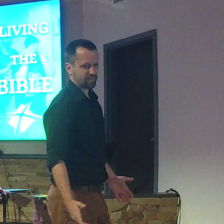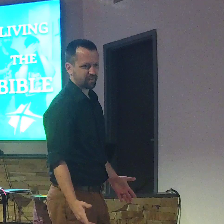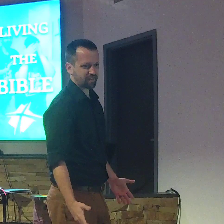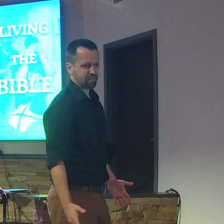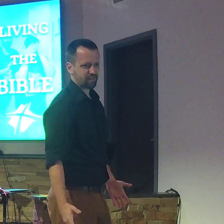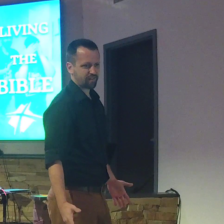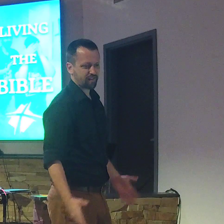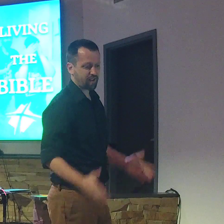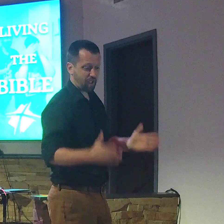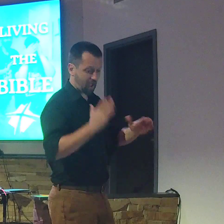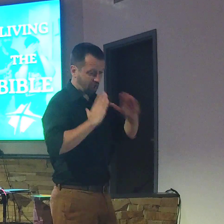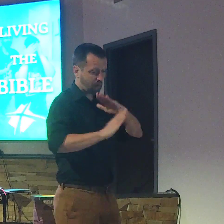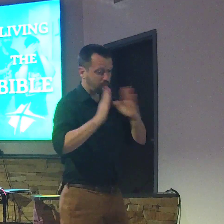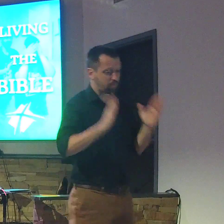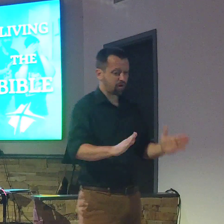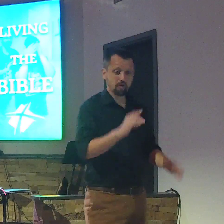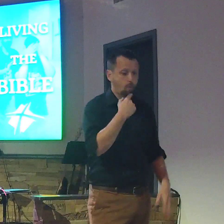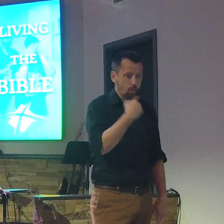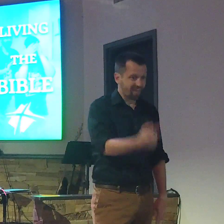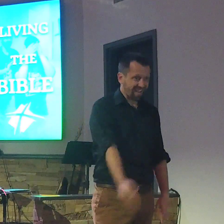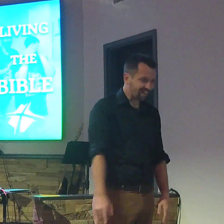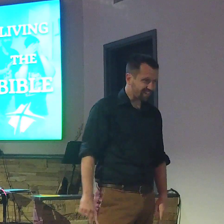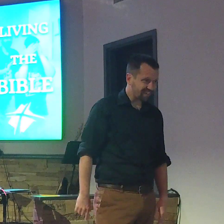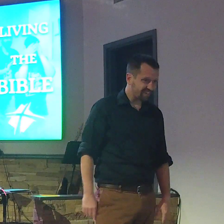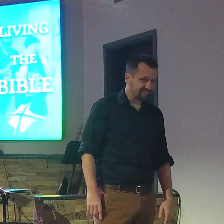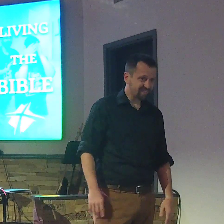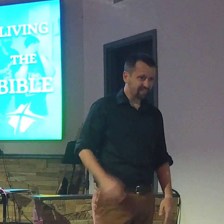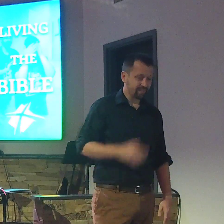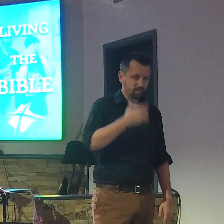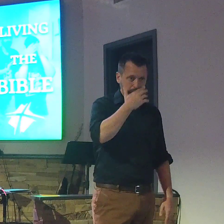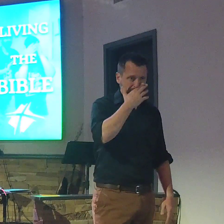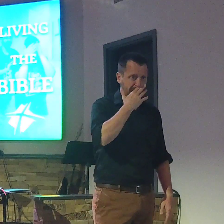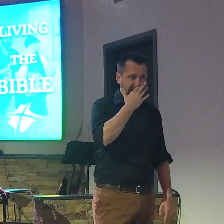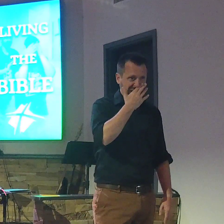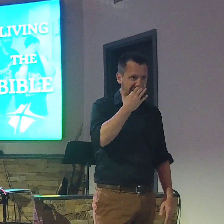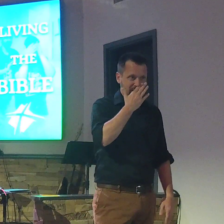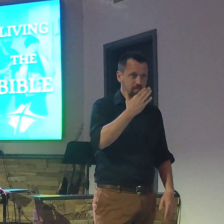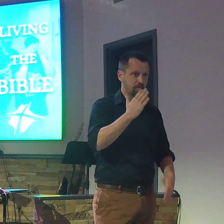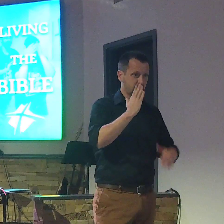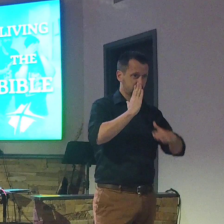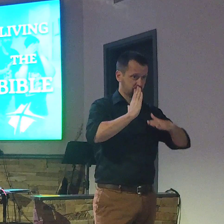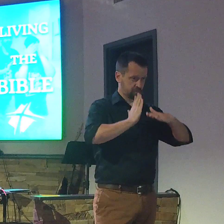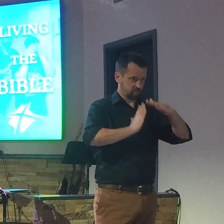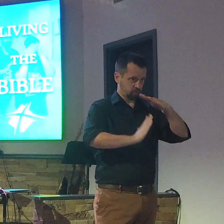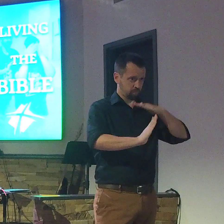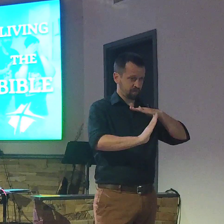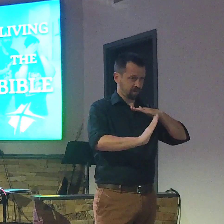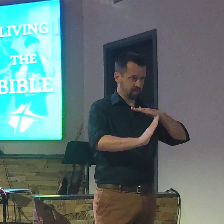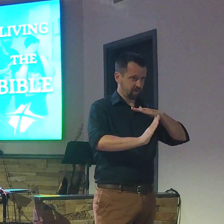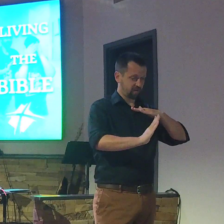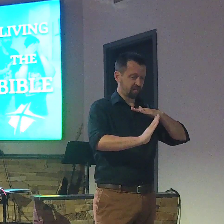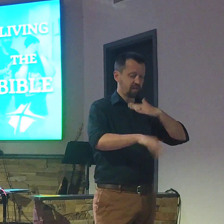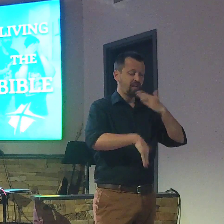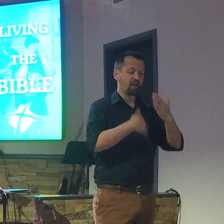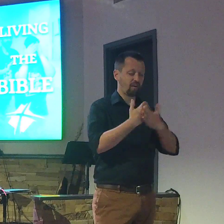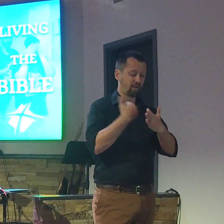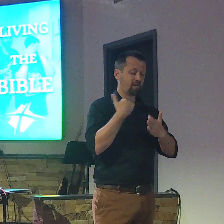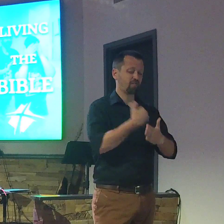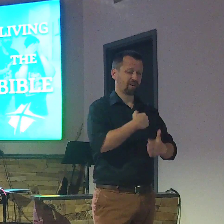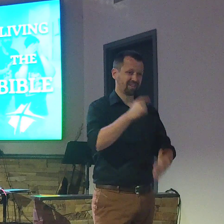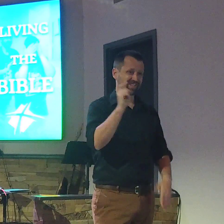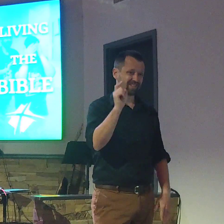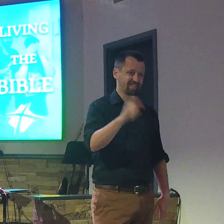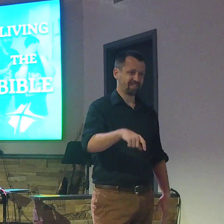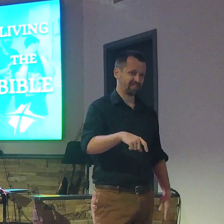come out of their mouth. But humility is something that we all need.